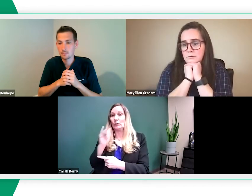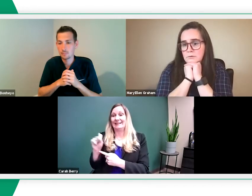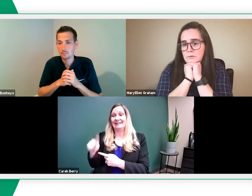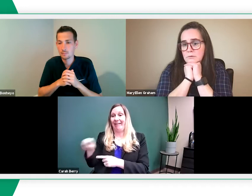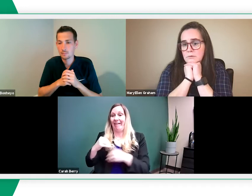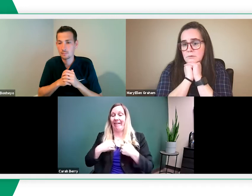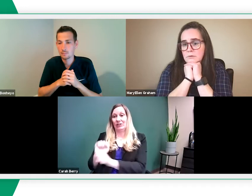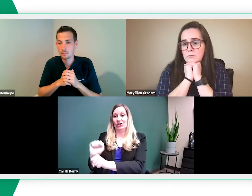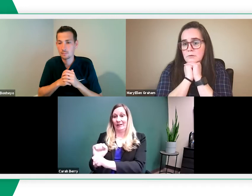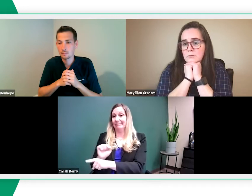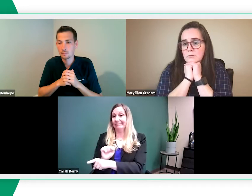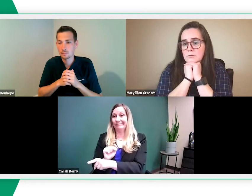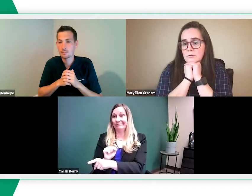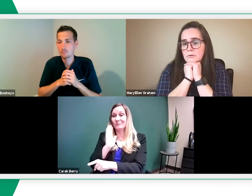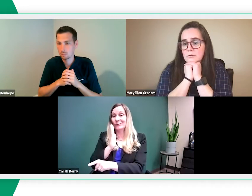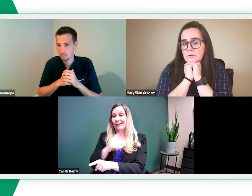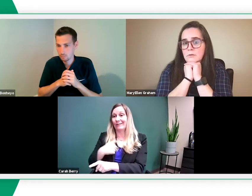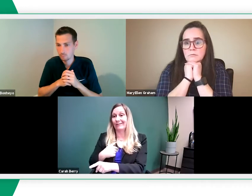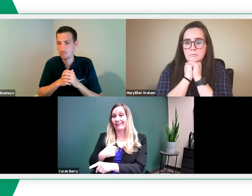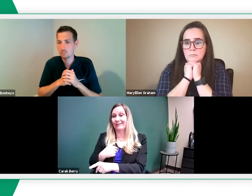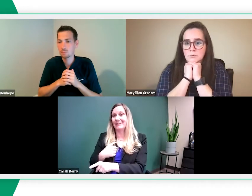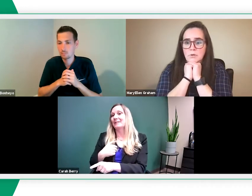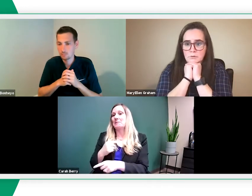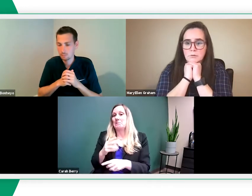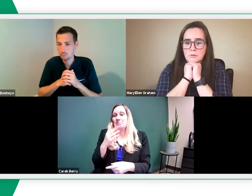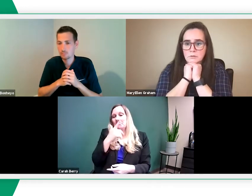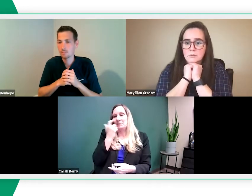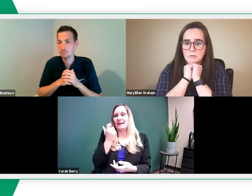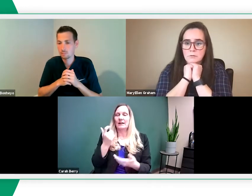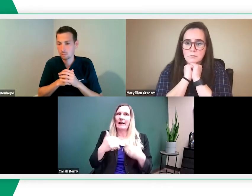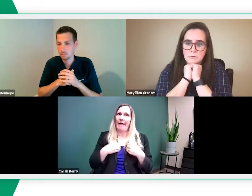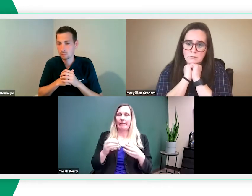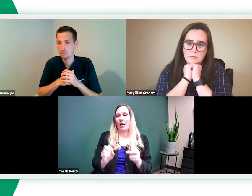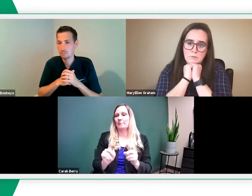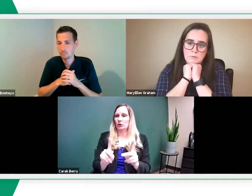kids, I would start as soon as they have a job,